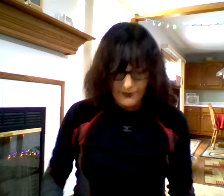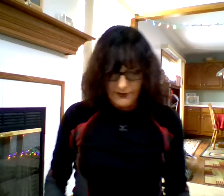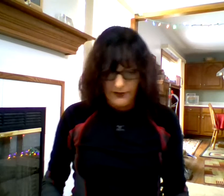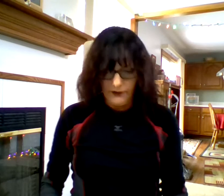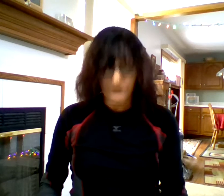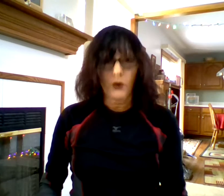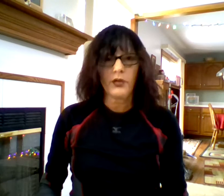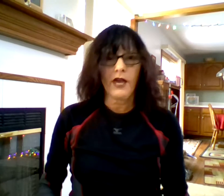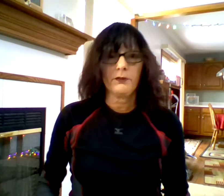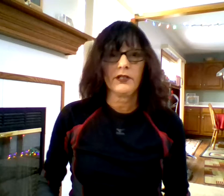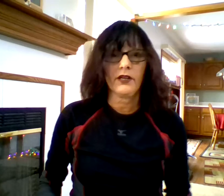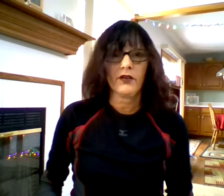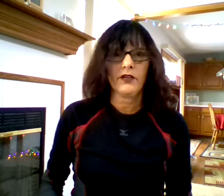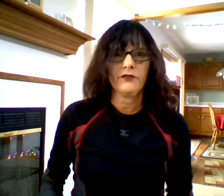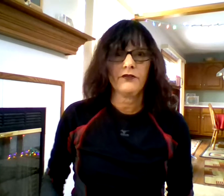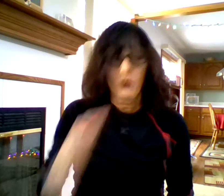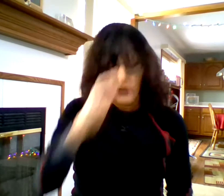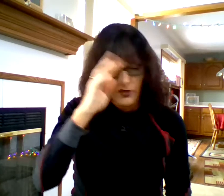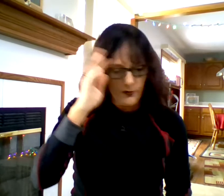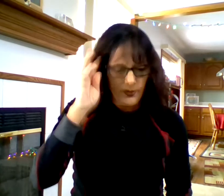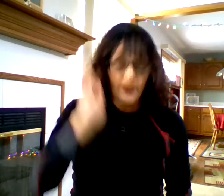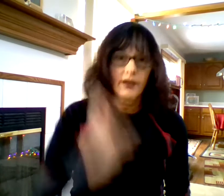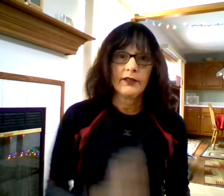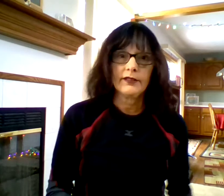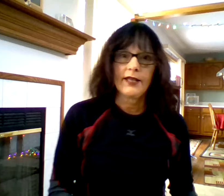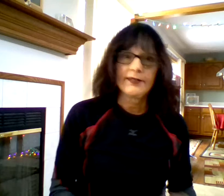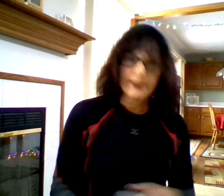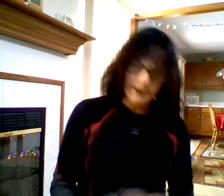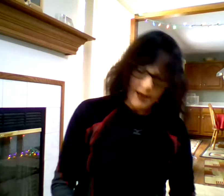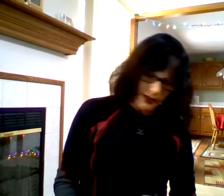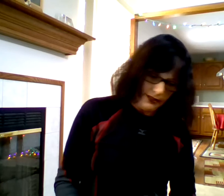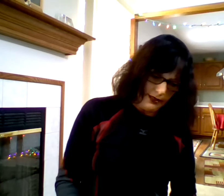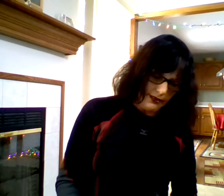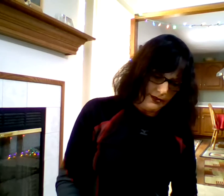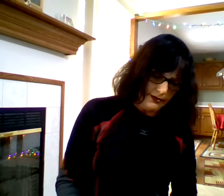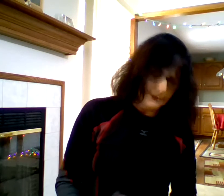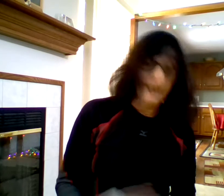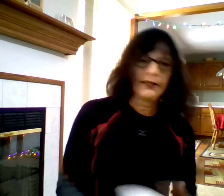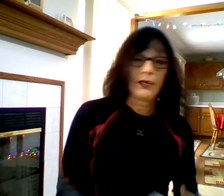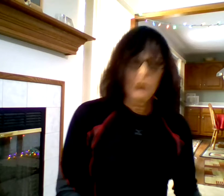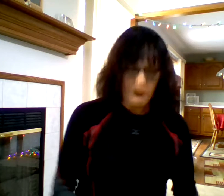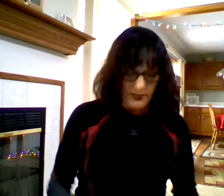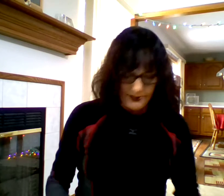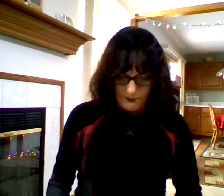is the vocabulary for Lesson 9 in Sign Language Made